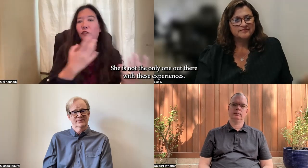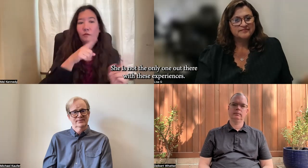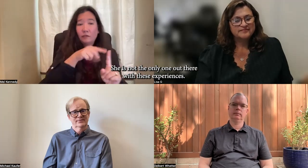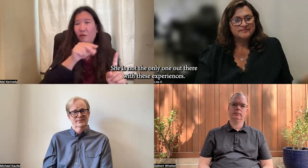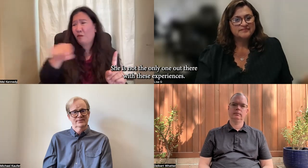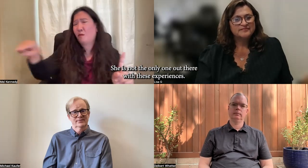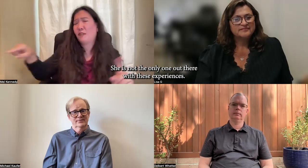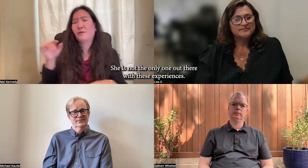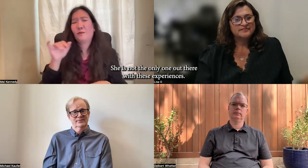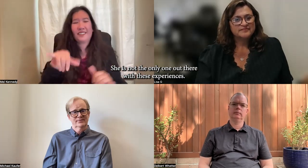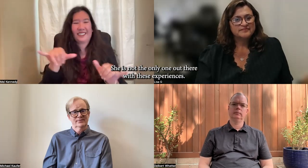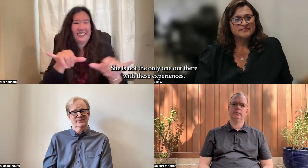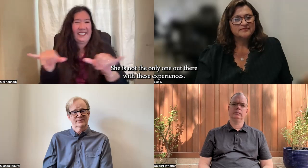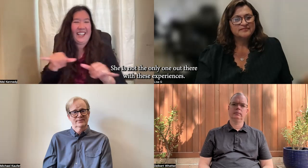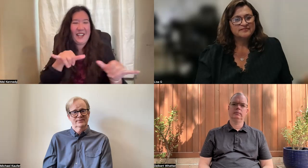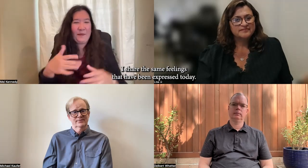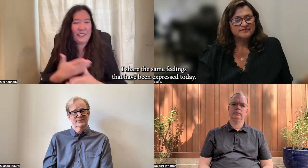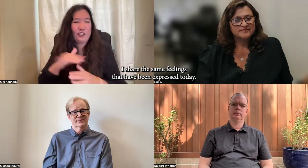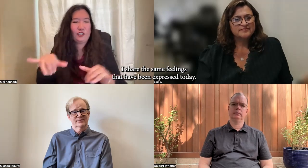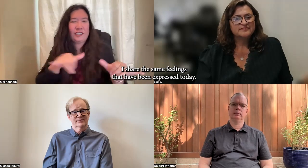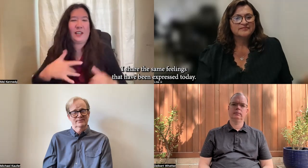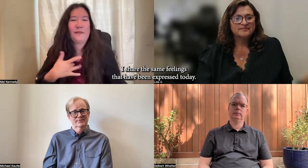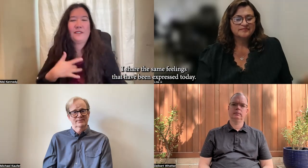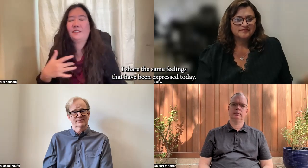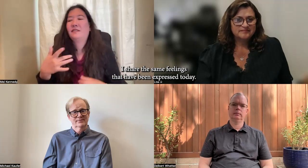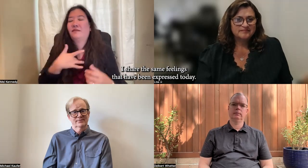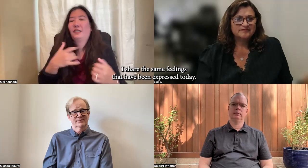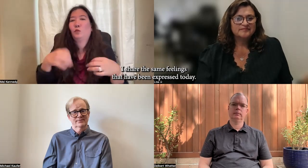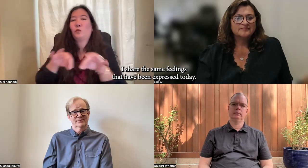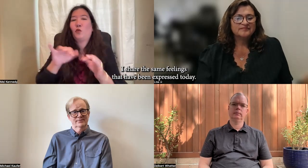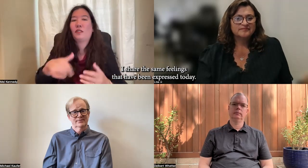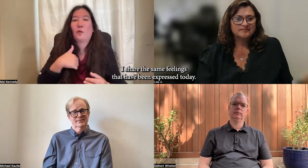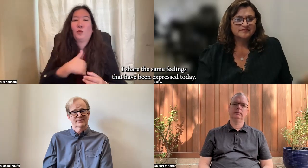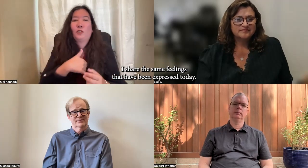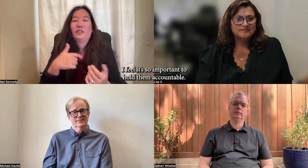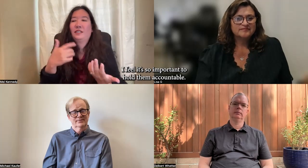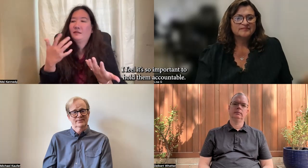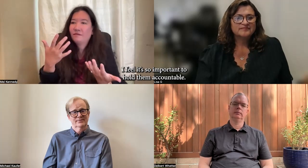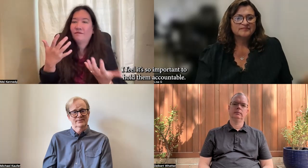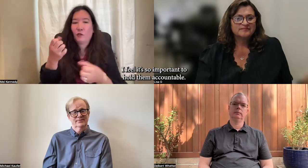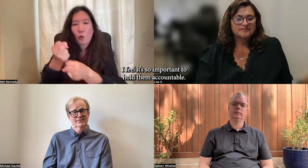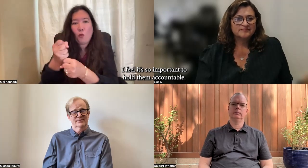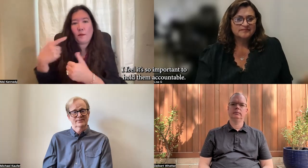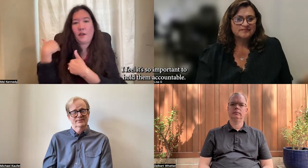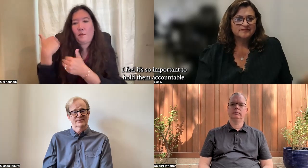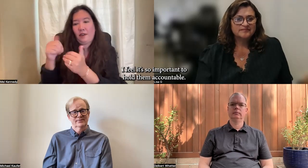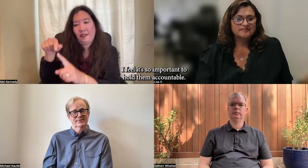She is not the only one out there with these experiences. I share the same feelings that have been expressed today. I feel it's so important to hold